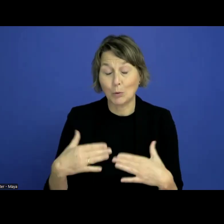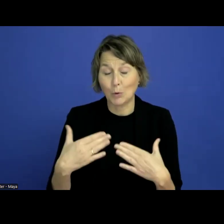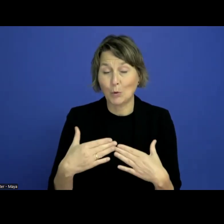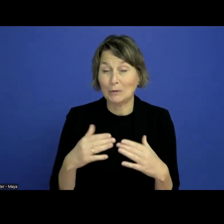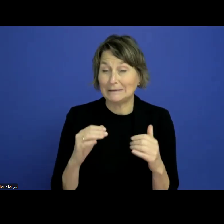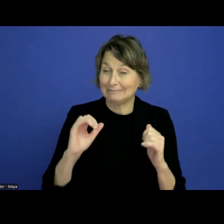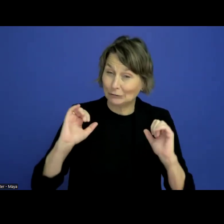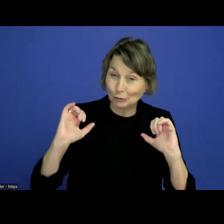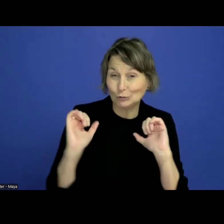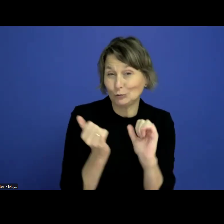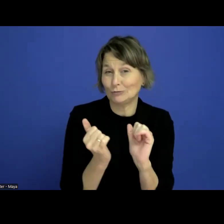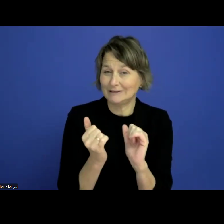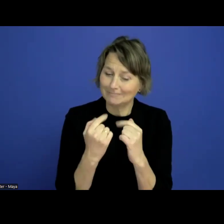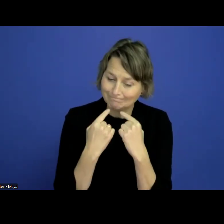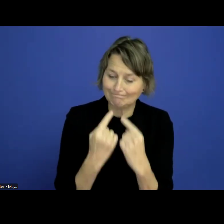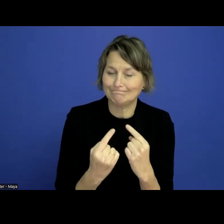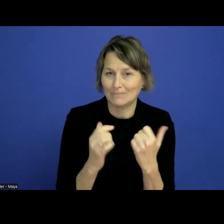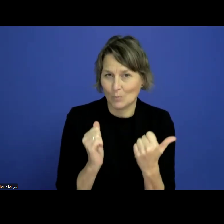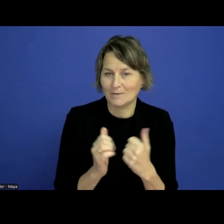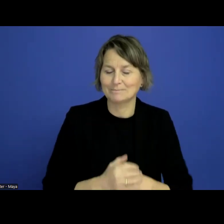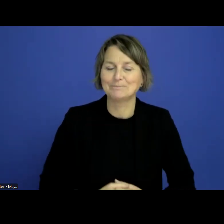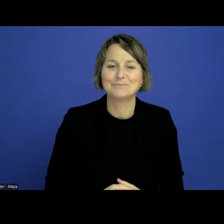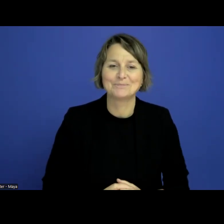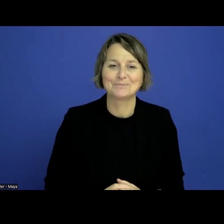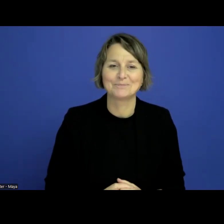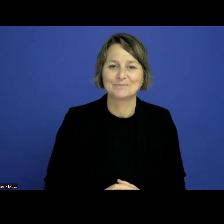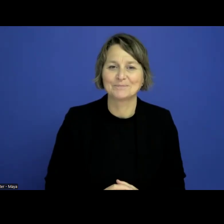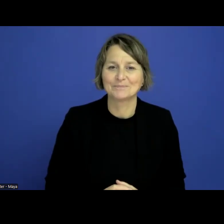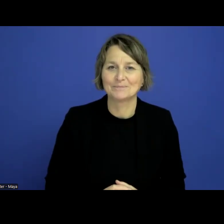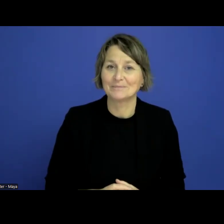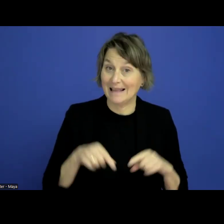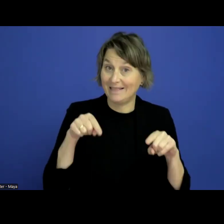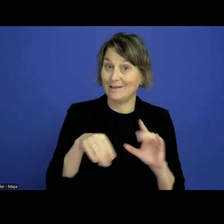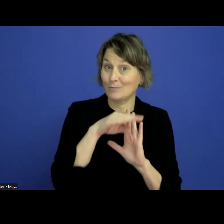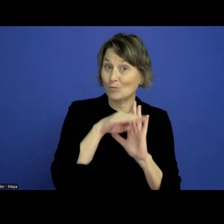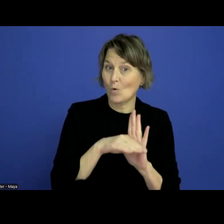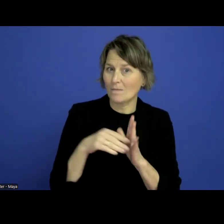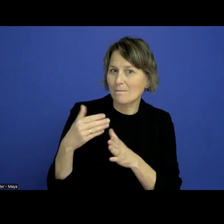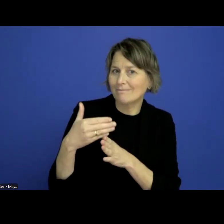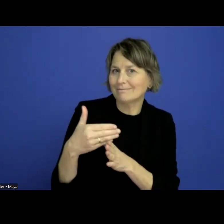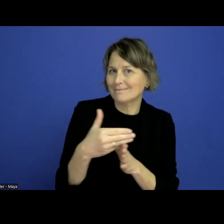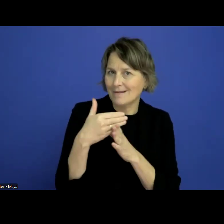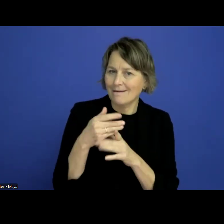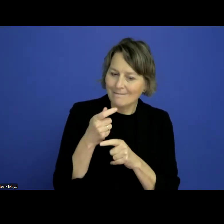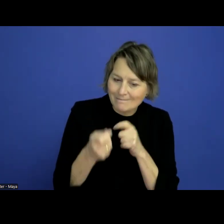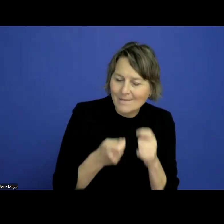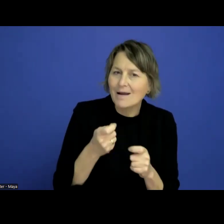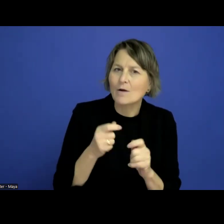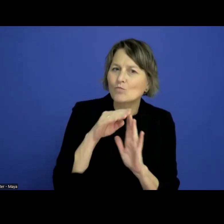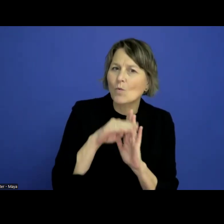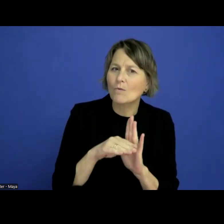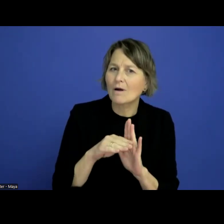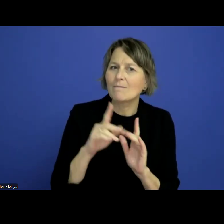make it short. In fact, we launched Share and Care program, which is a social